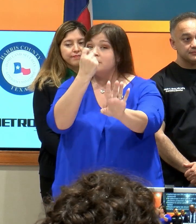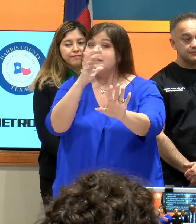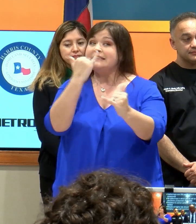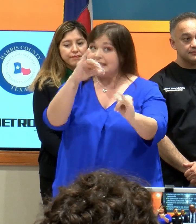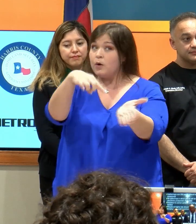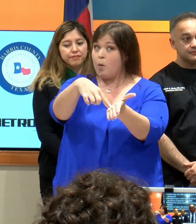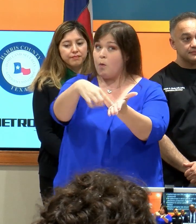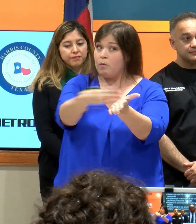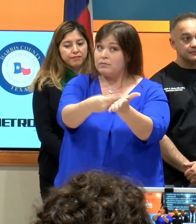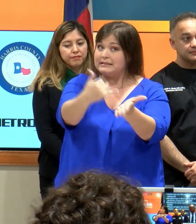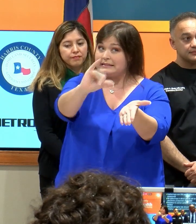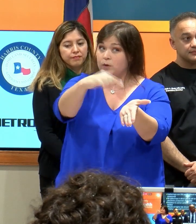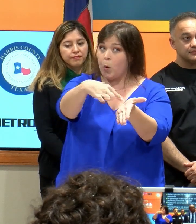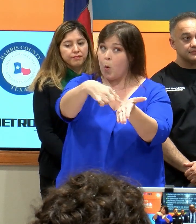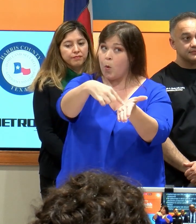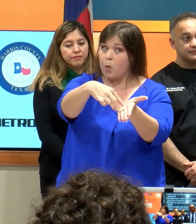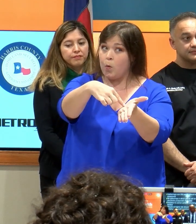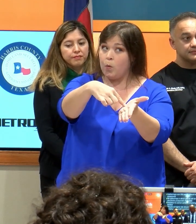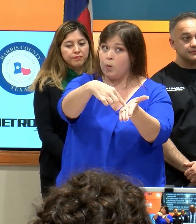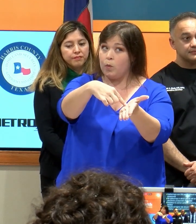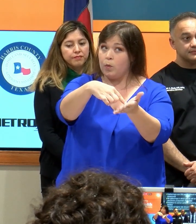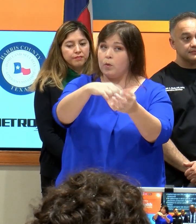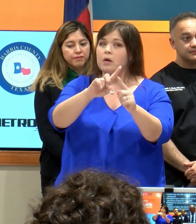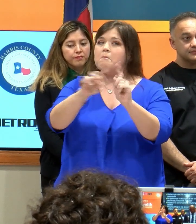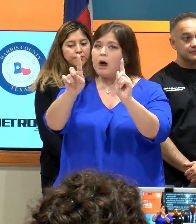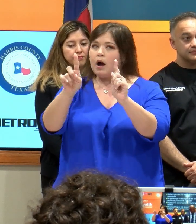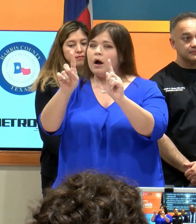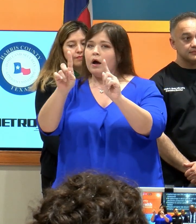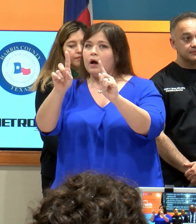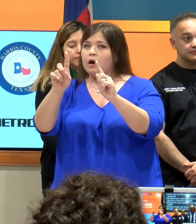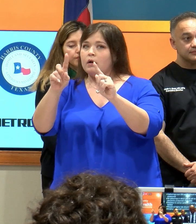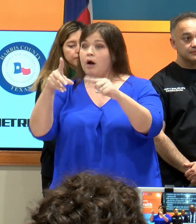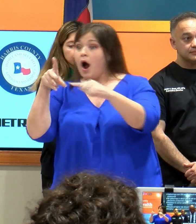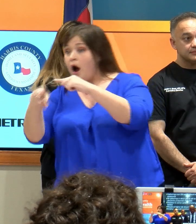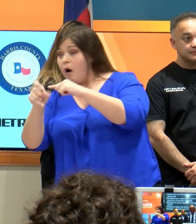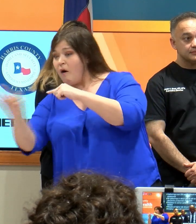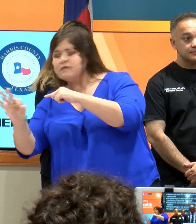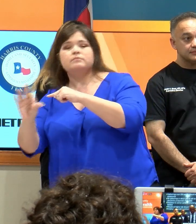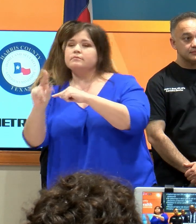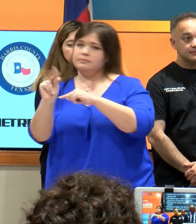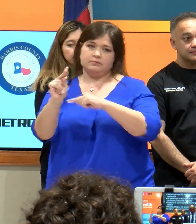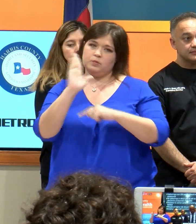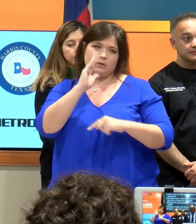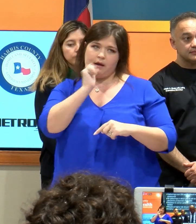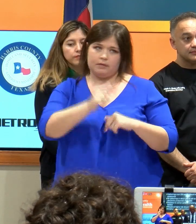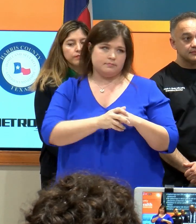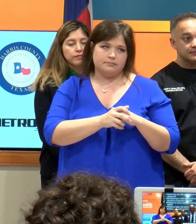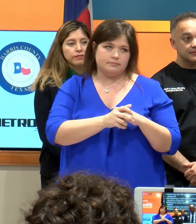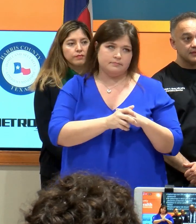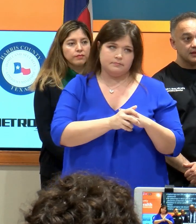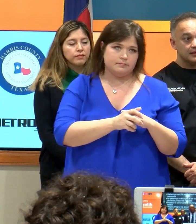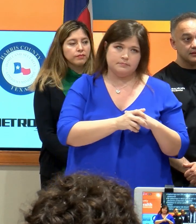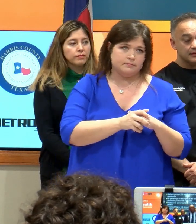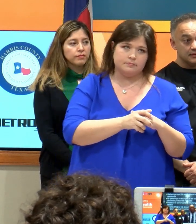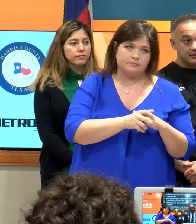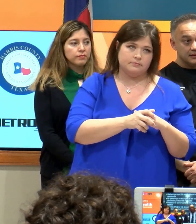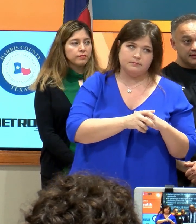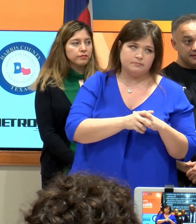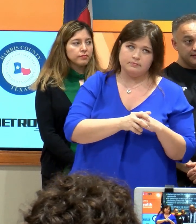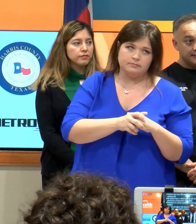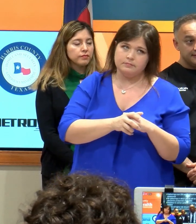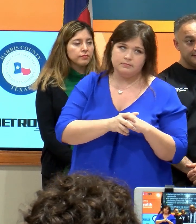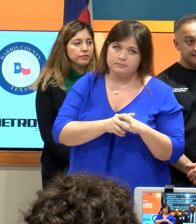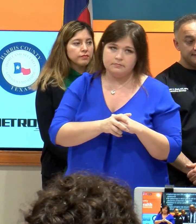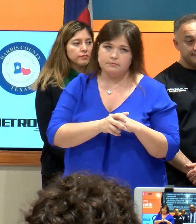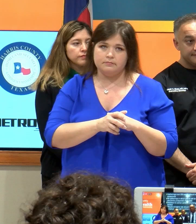disconnect. It's just the situation is too important that we think we need to put that in place. And then, as